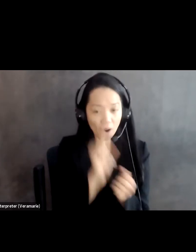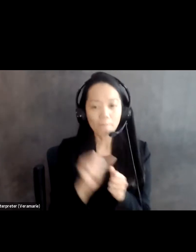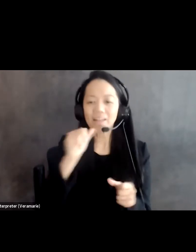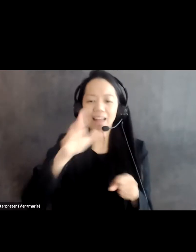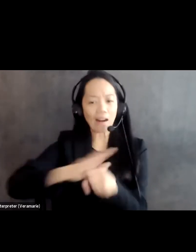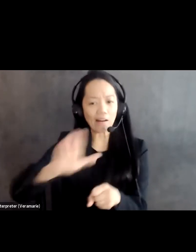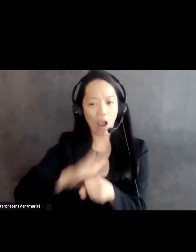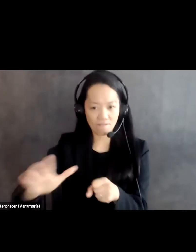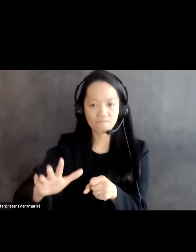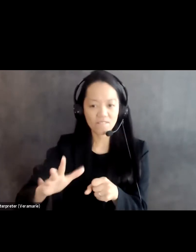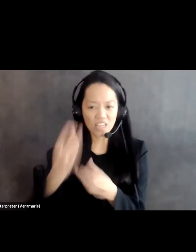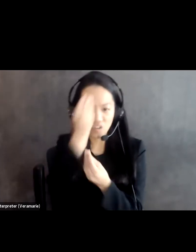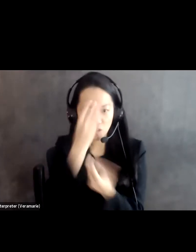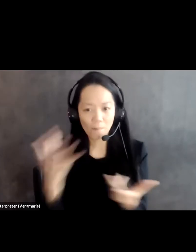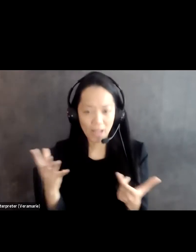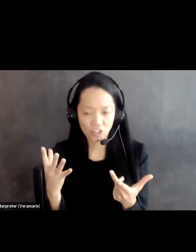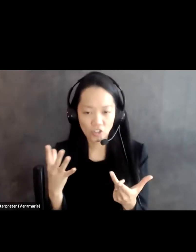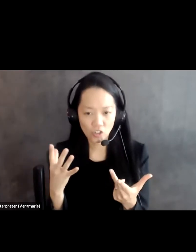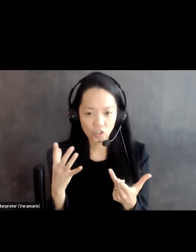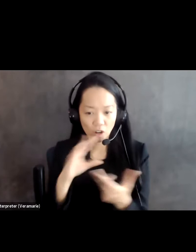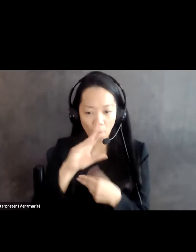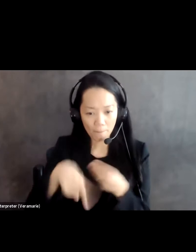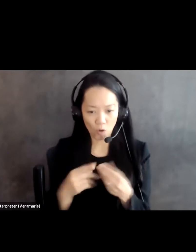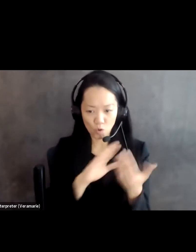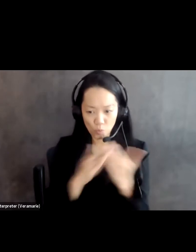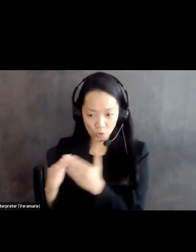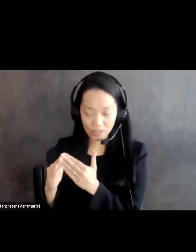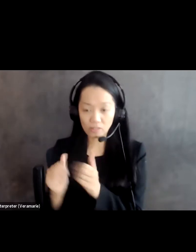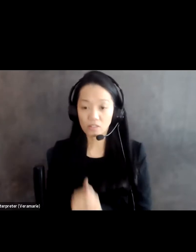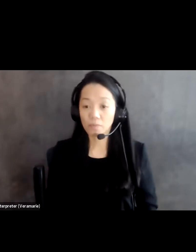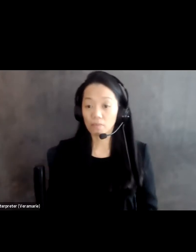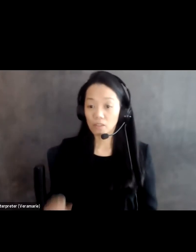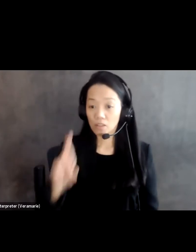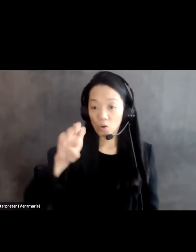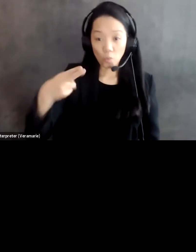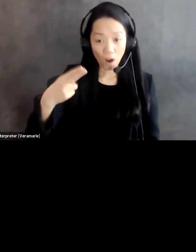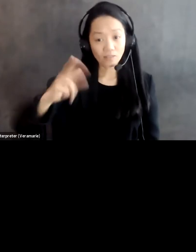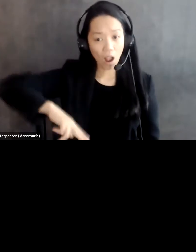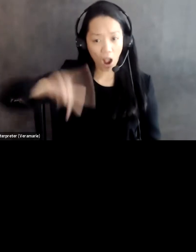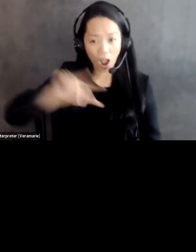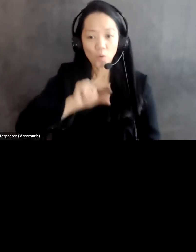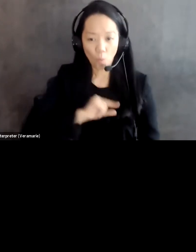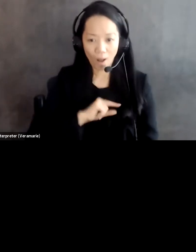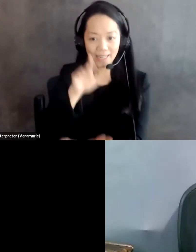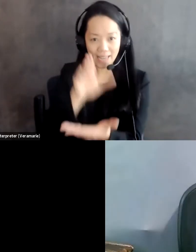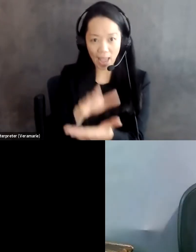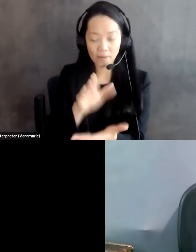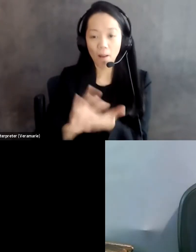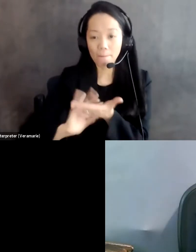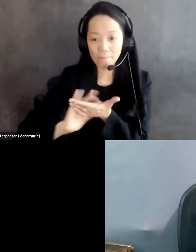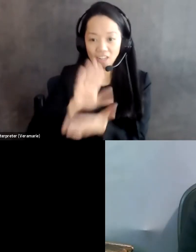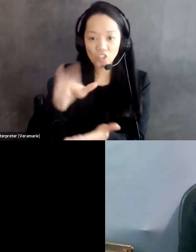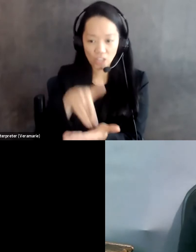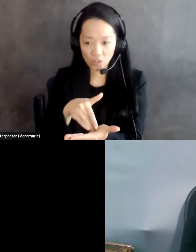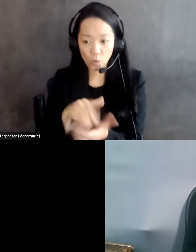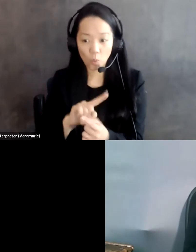insufficient. And Rush is a very high quality academic medical center.